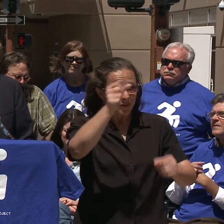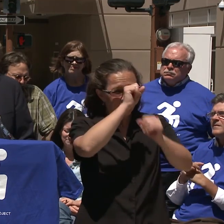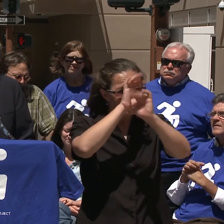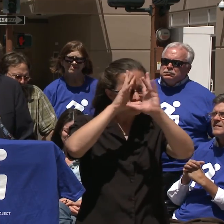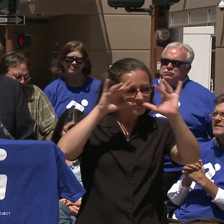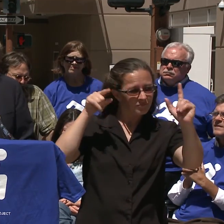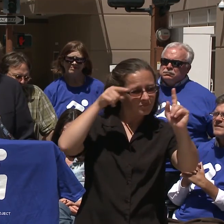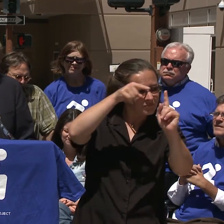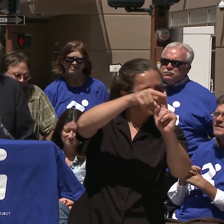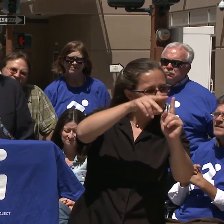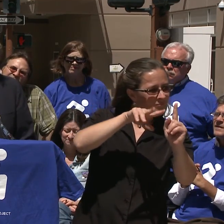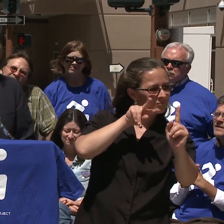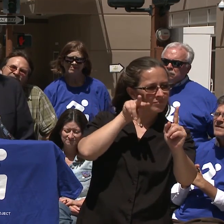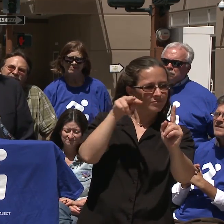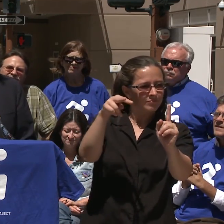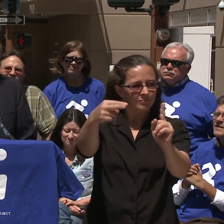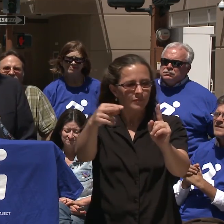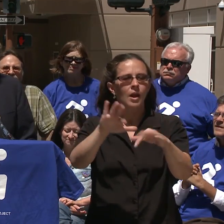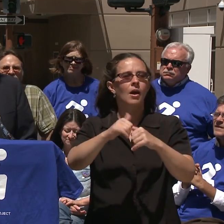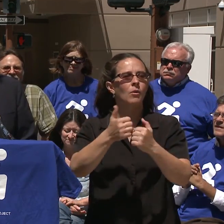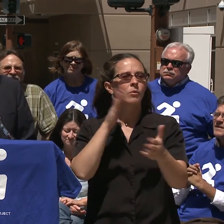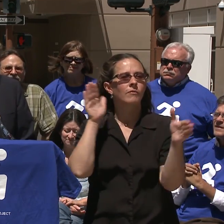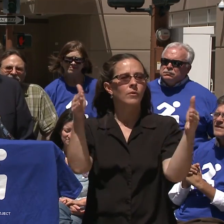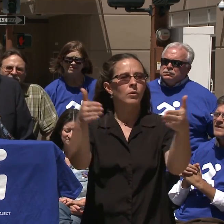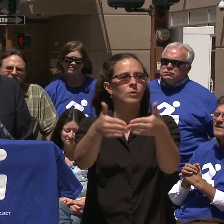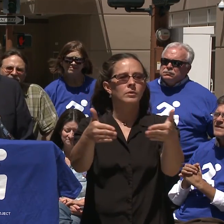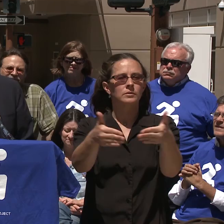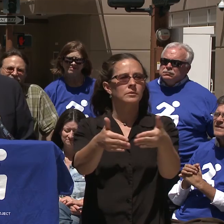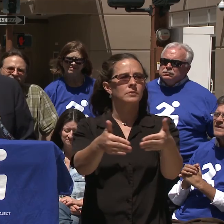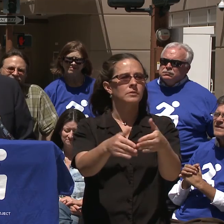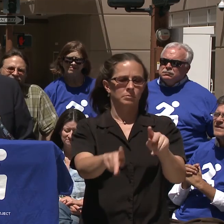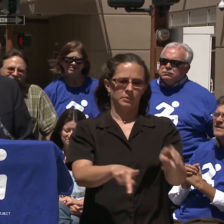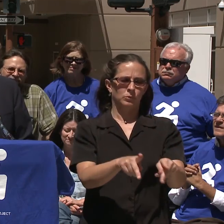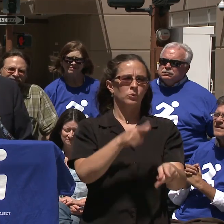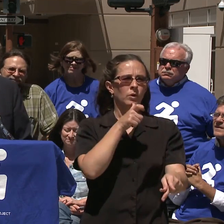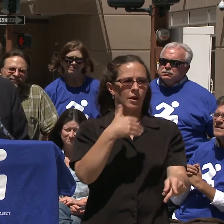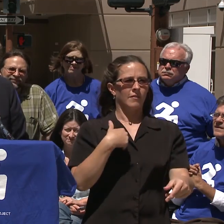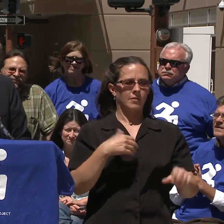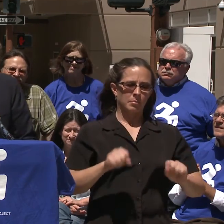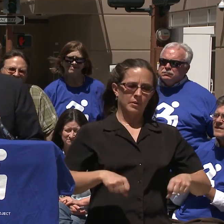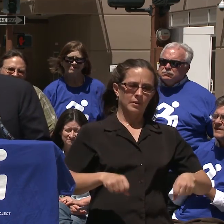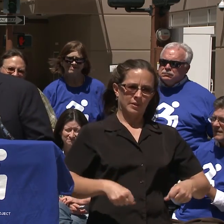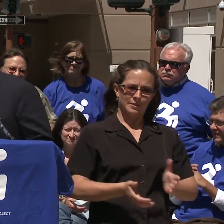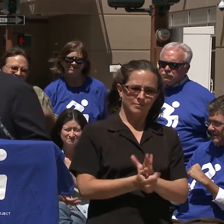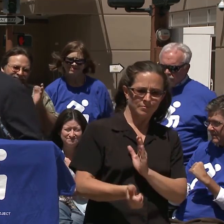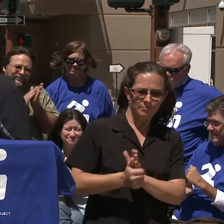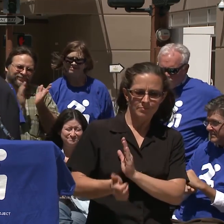forward-leaning view of how we should focus on abilities of the disabled. Thank you very much.